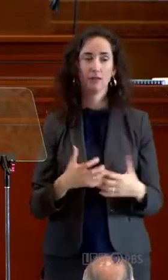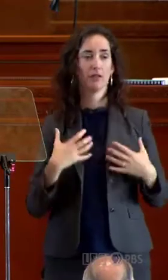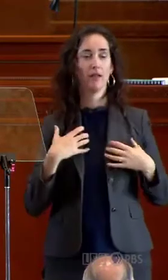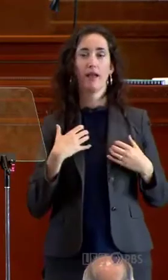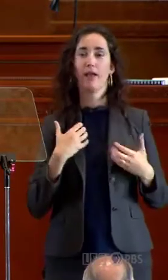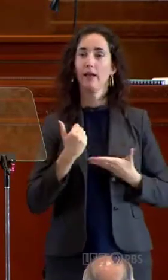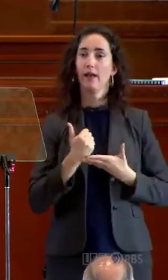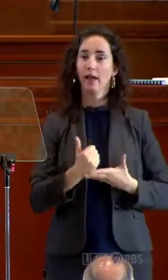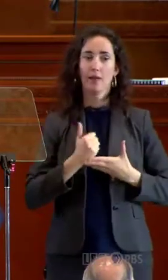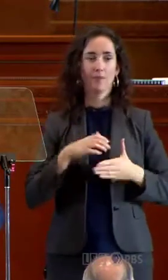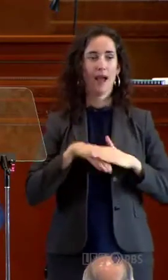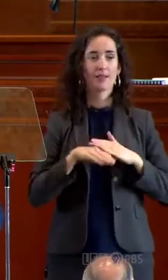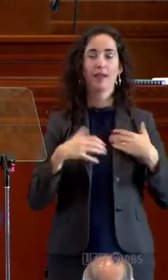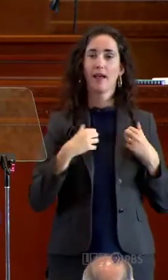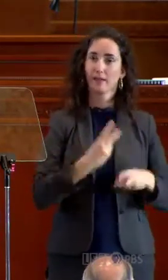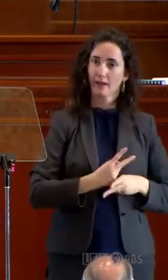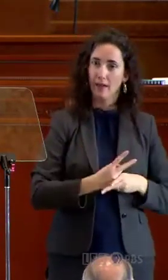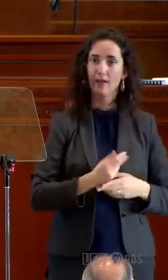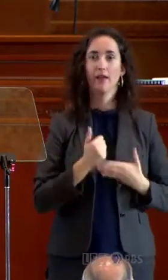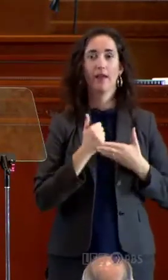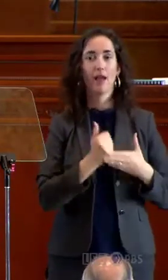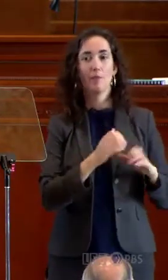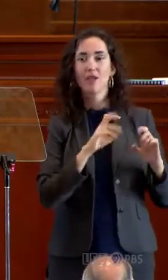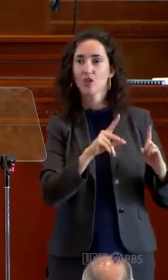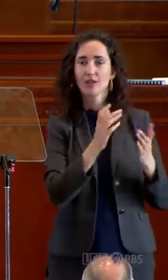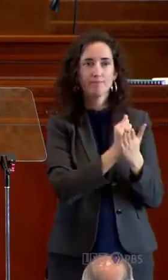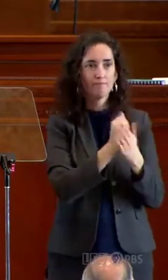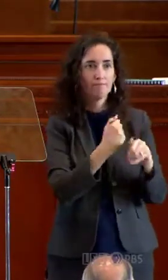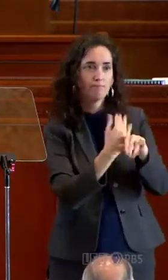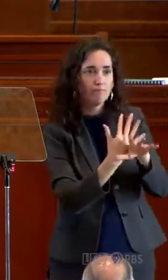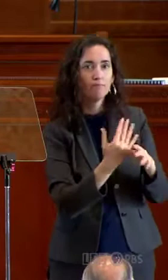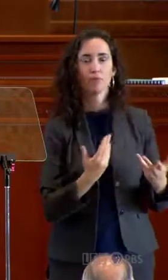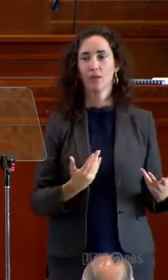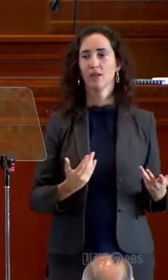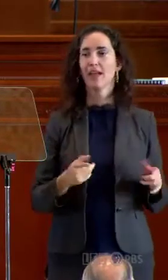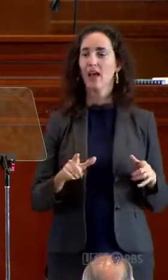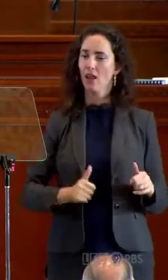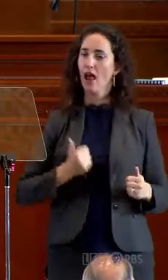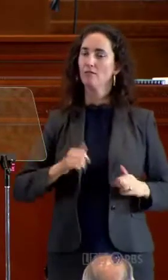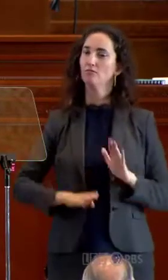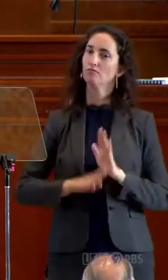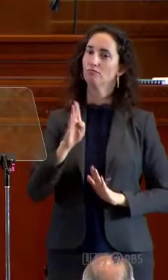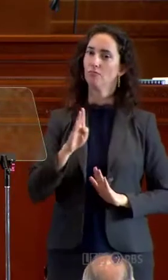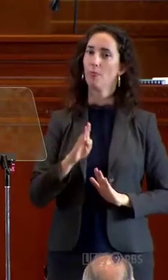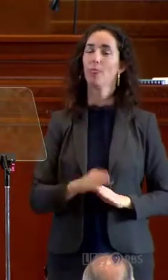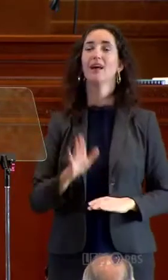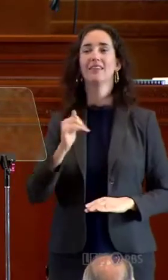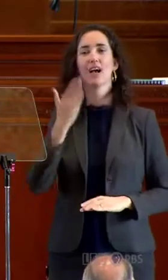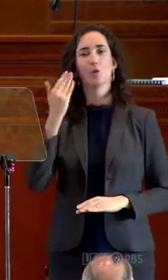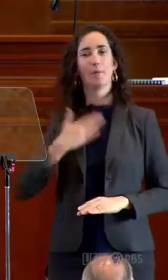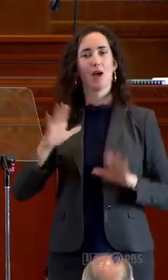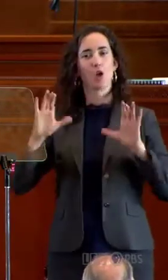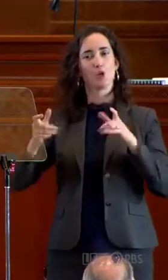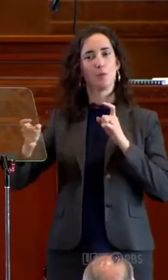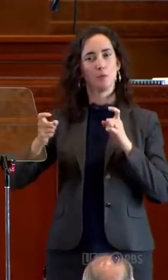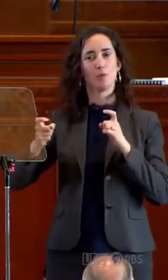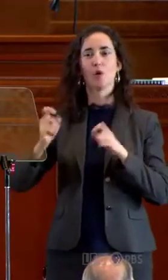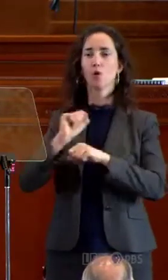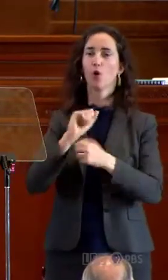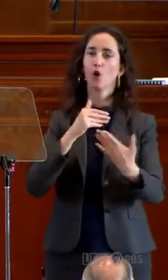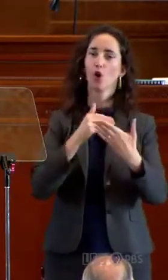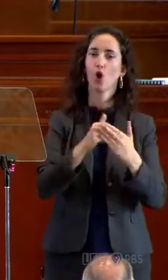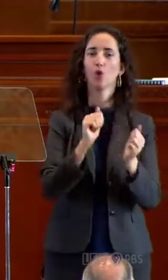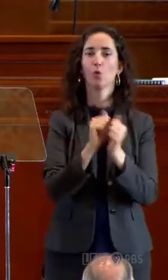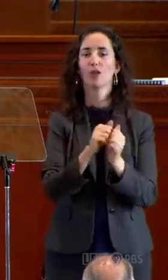educational opportunities, and an overall better quality of life. That's why my administration worked so closely with